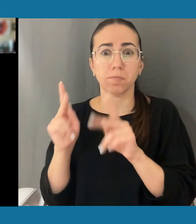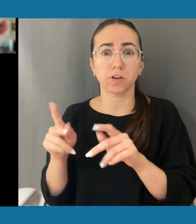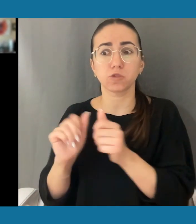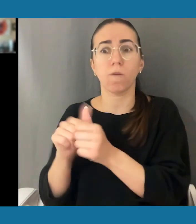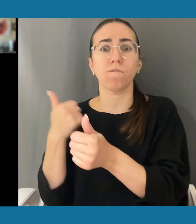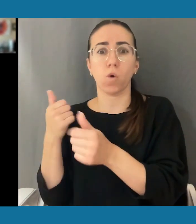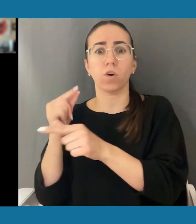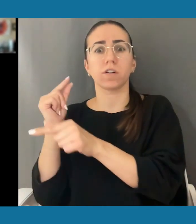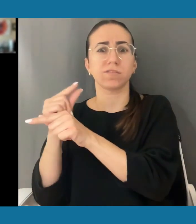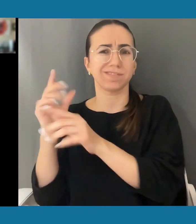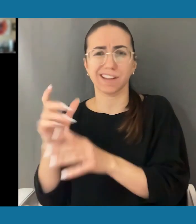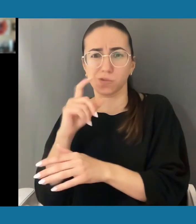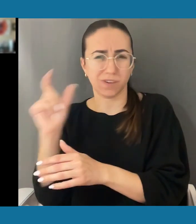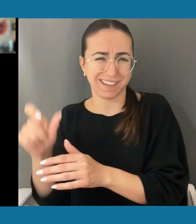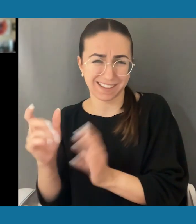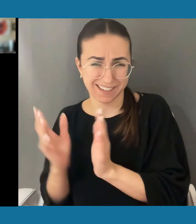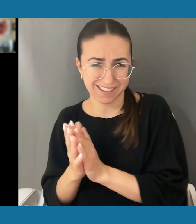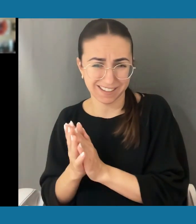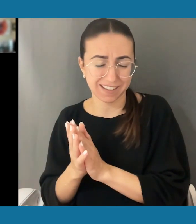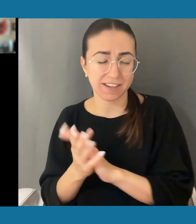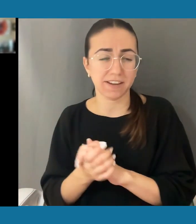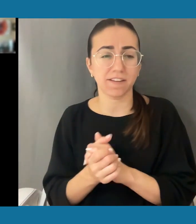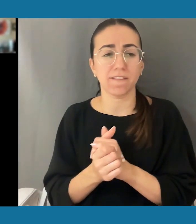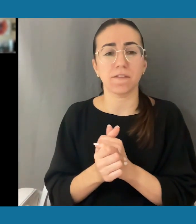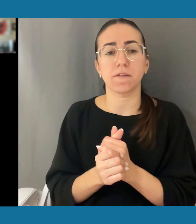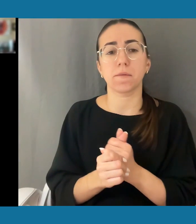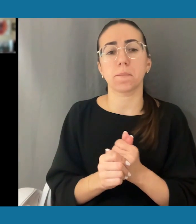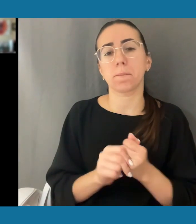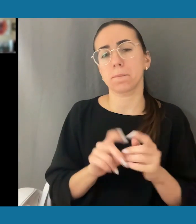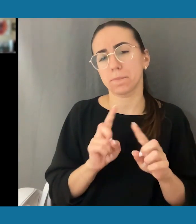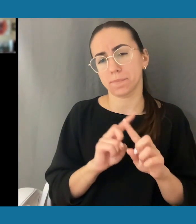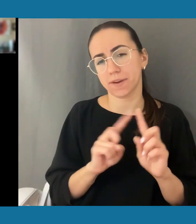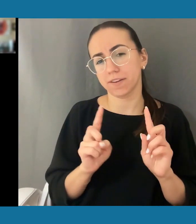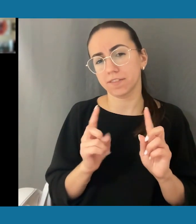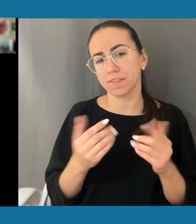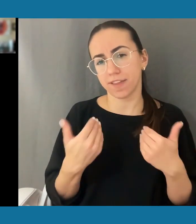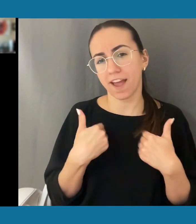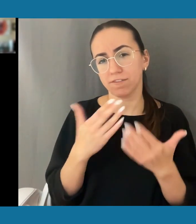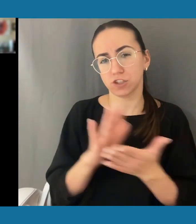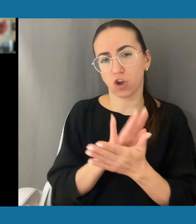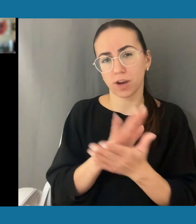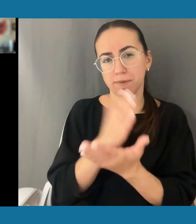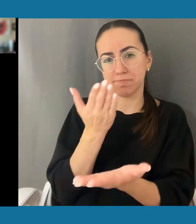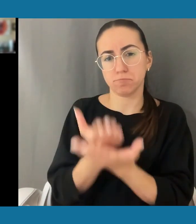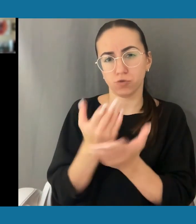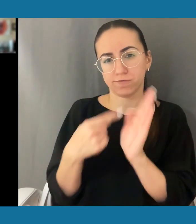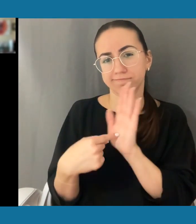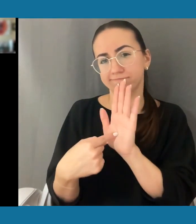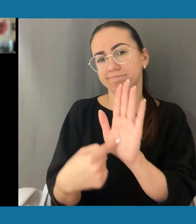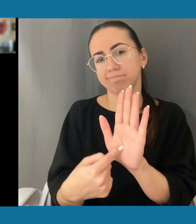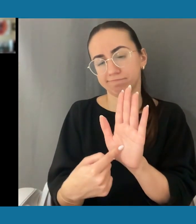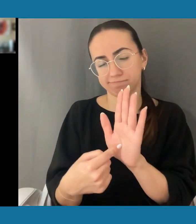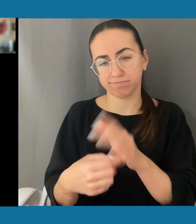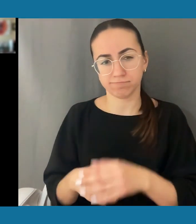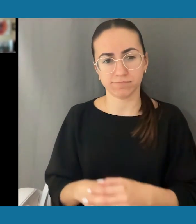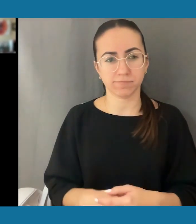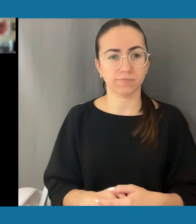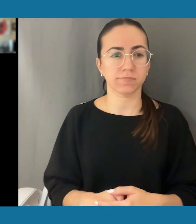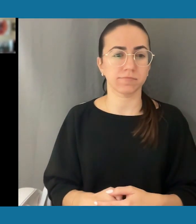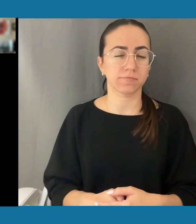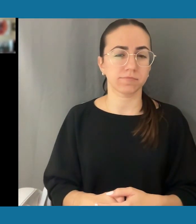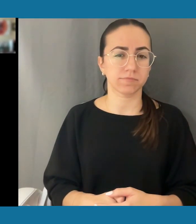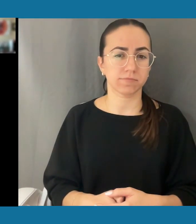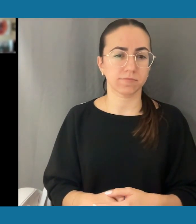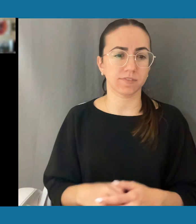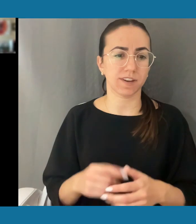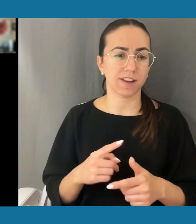this stage. And you know, they have that document to show that they do have supporters helping them make those decisions. You